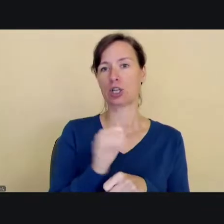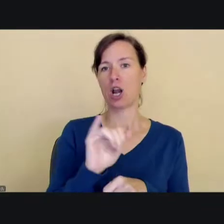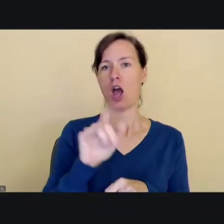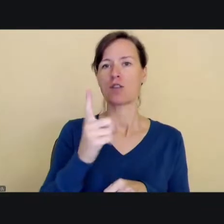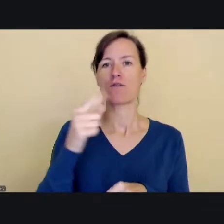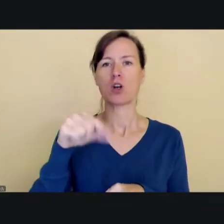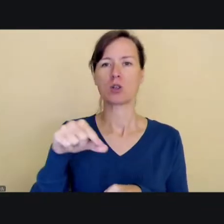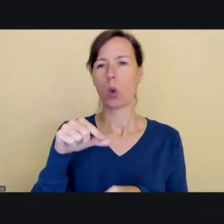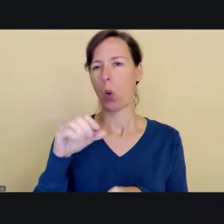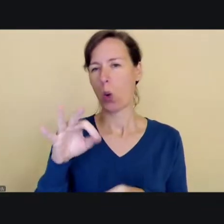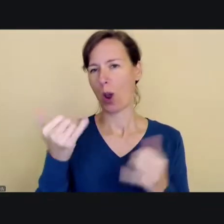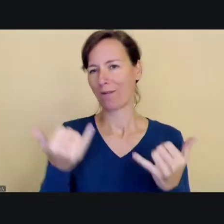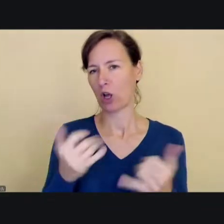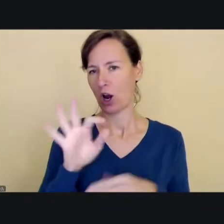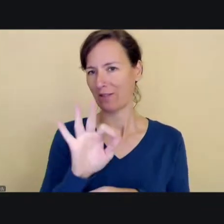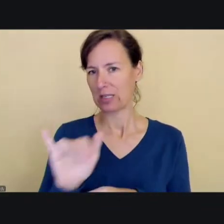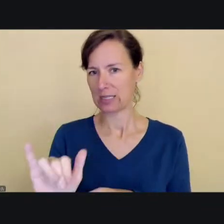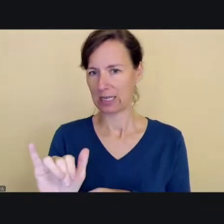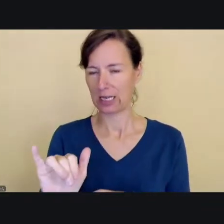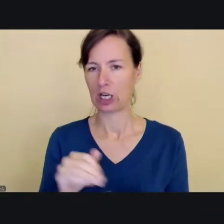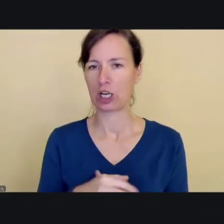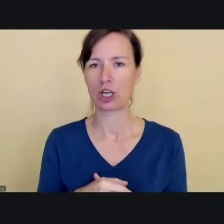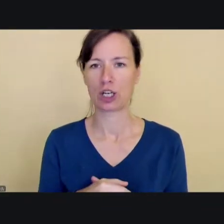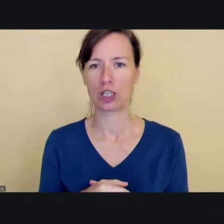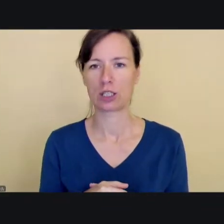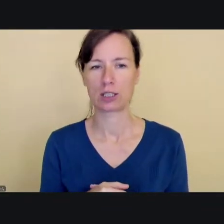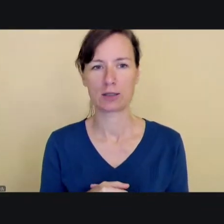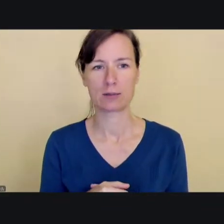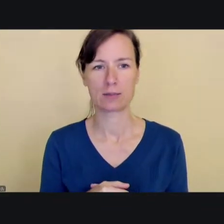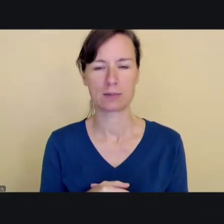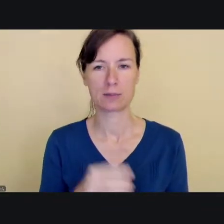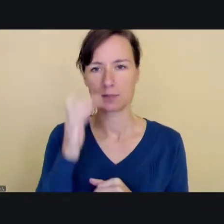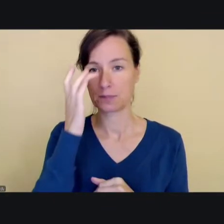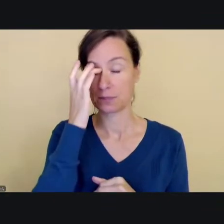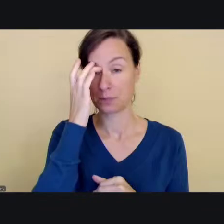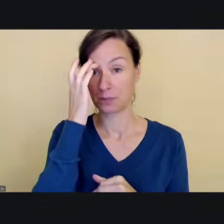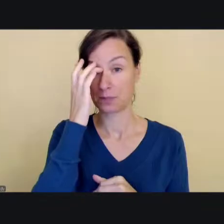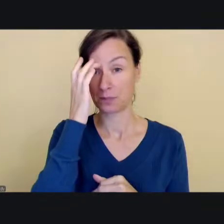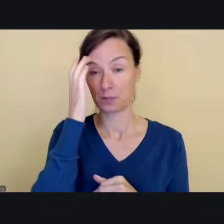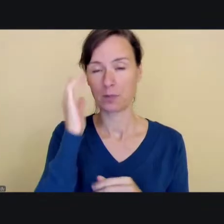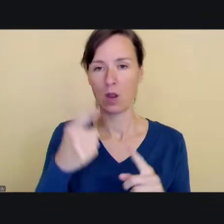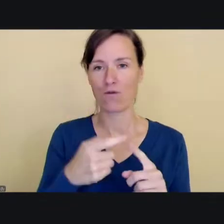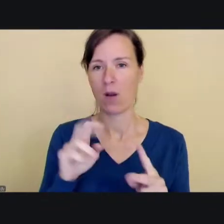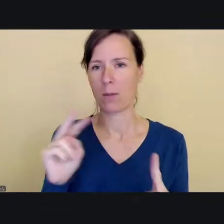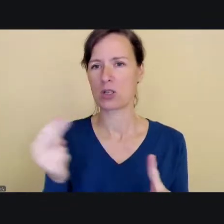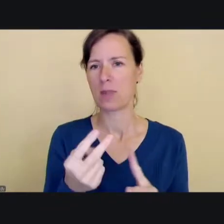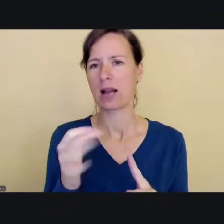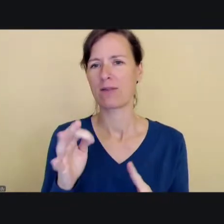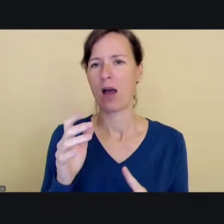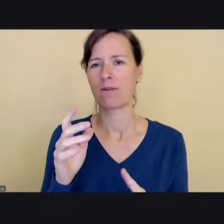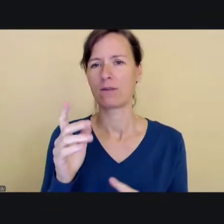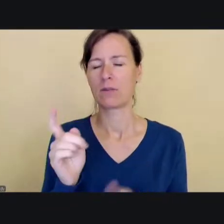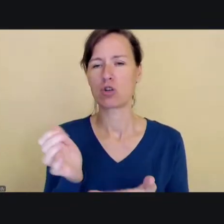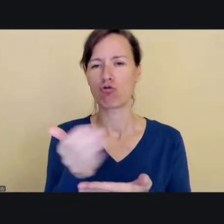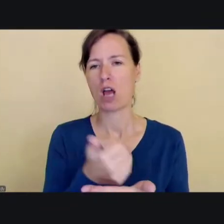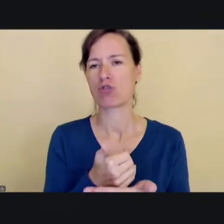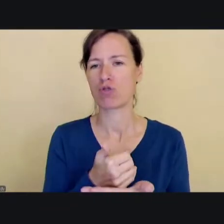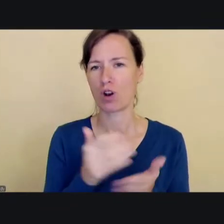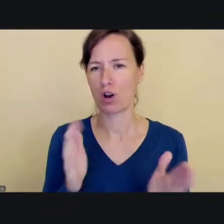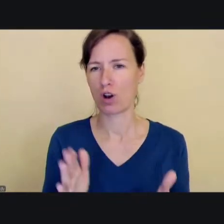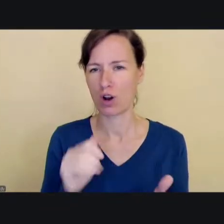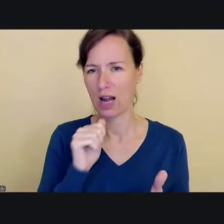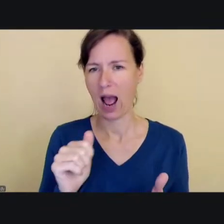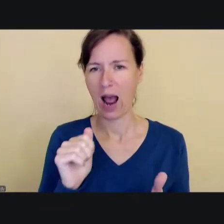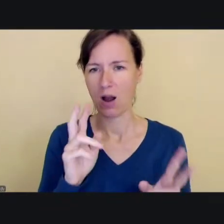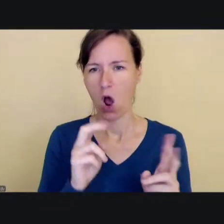of the current fiscal year from the perspective of the treasurer, not from the perspective of the auditor. Yes. And